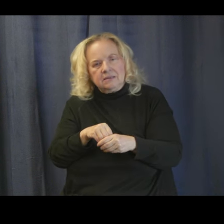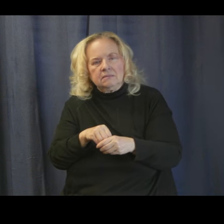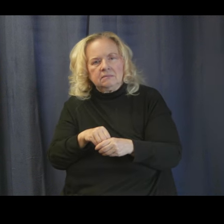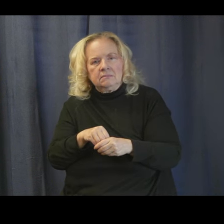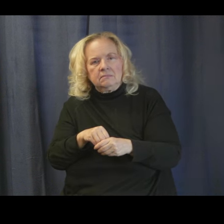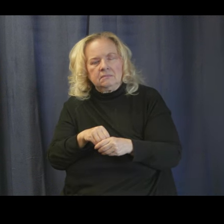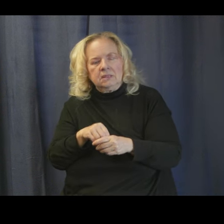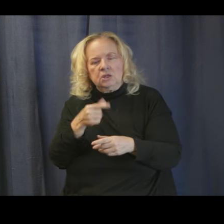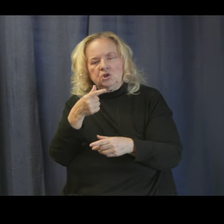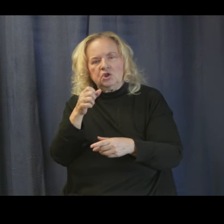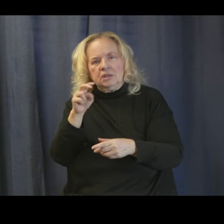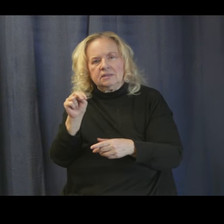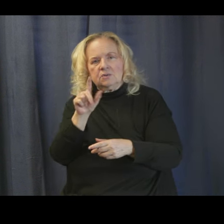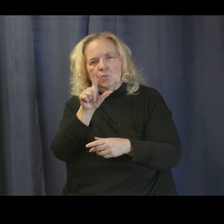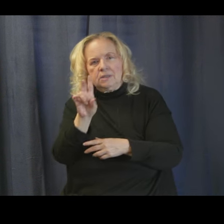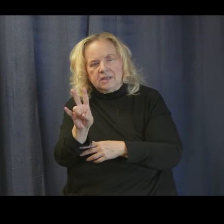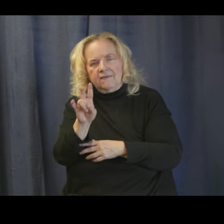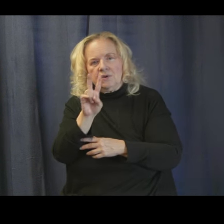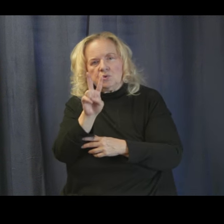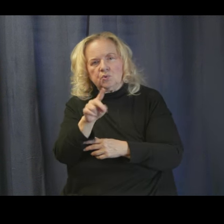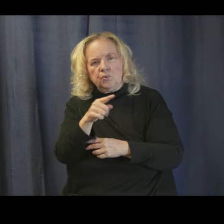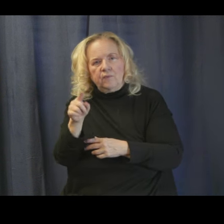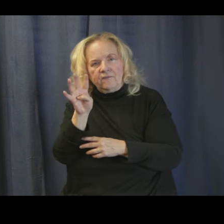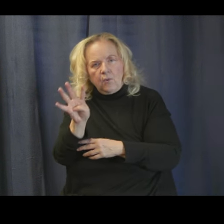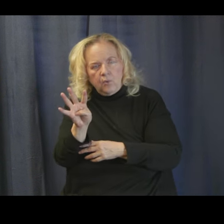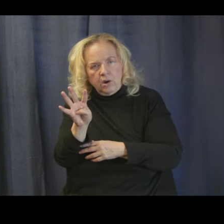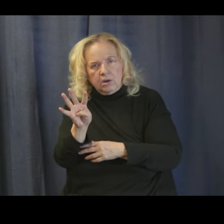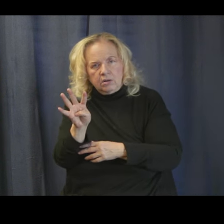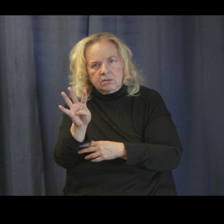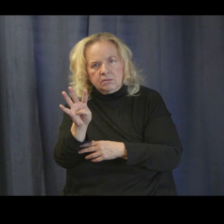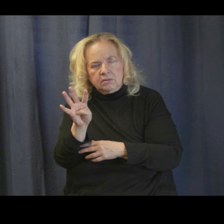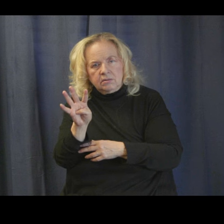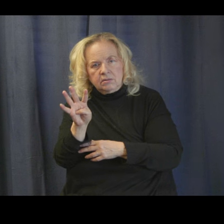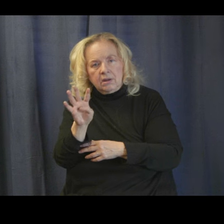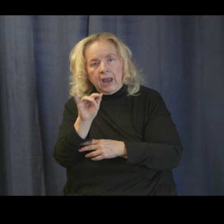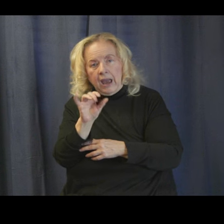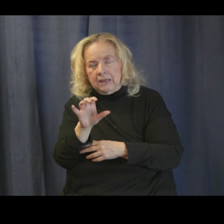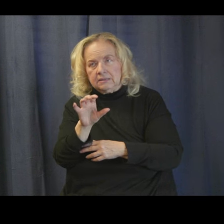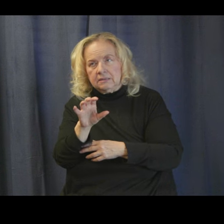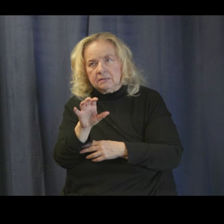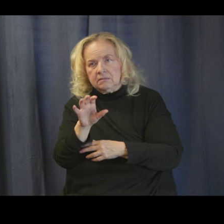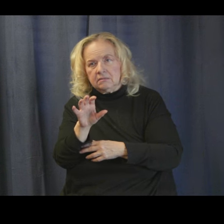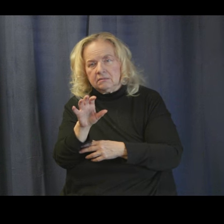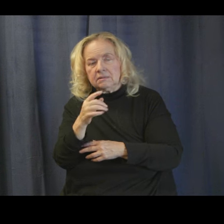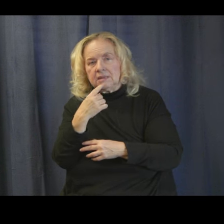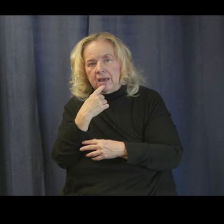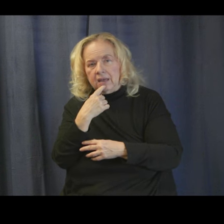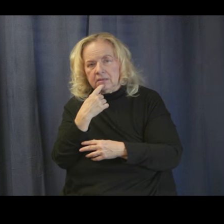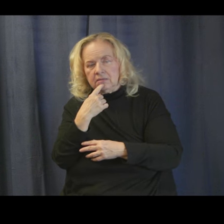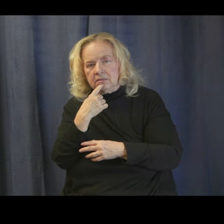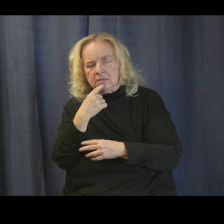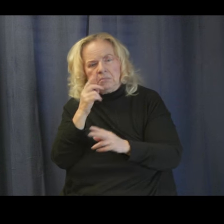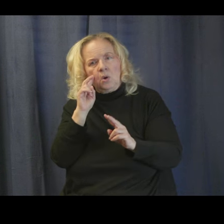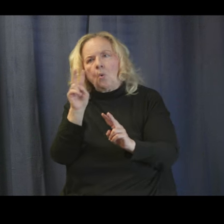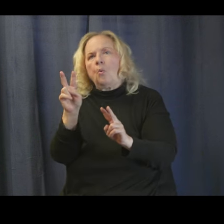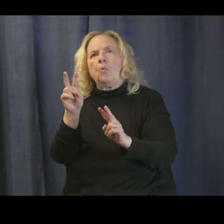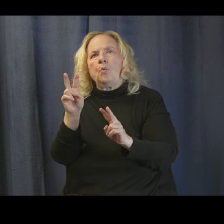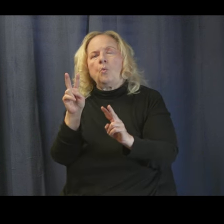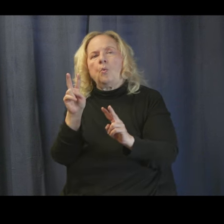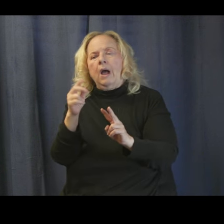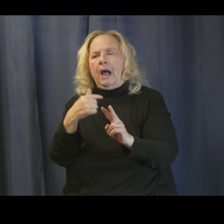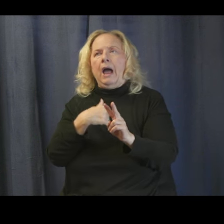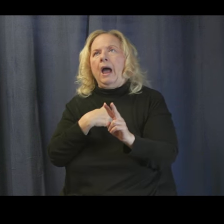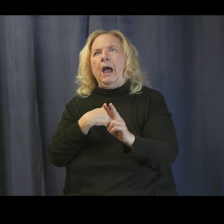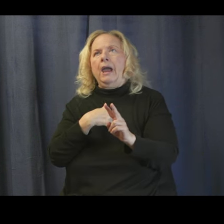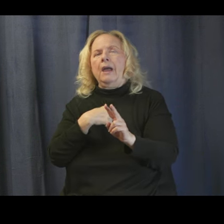As a matter of fact, in Genesis 27, 2 through 4, Isaac says,